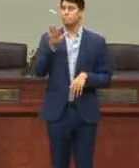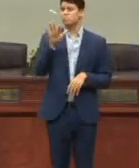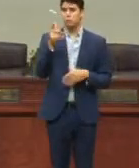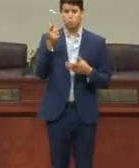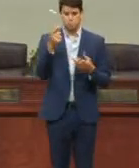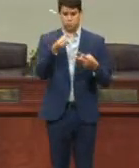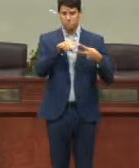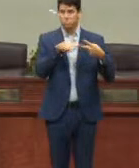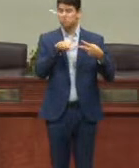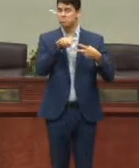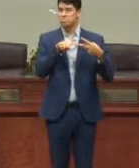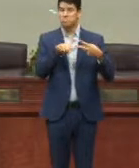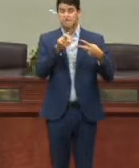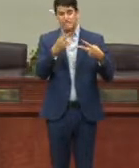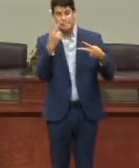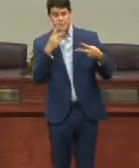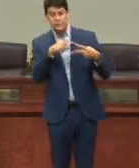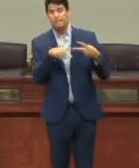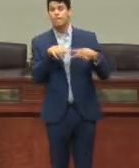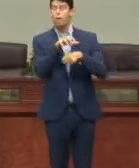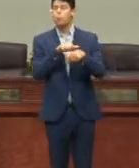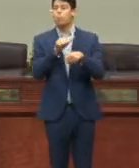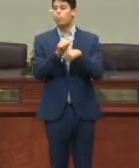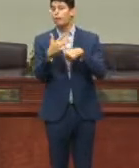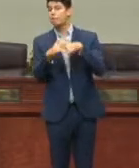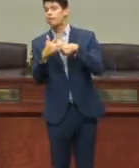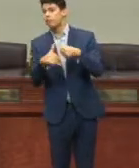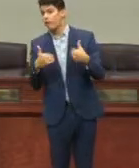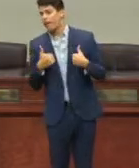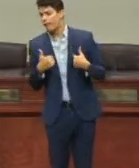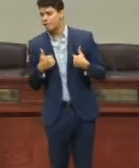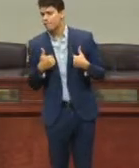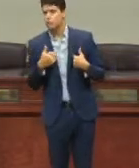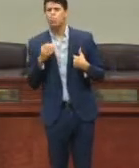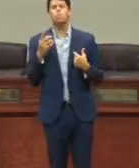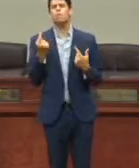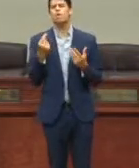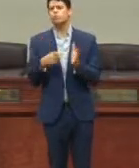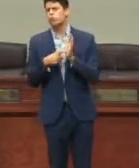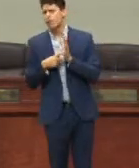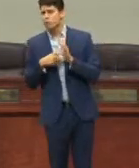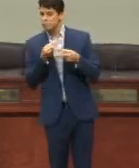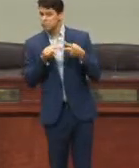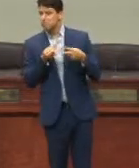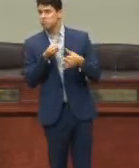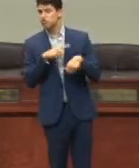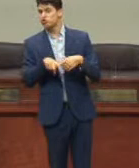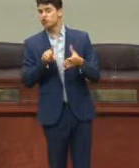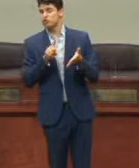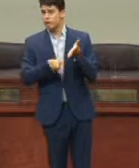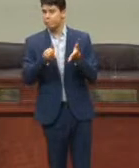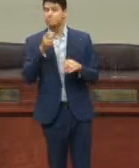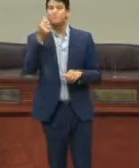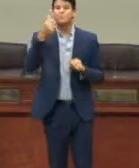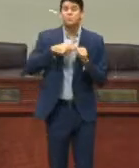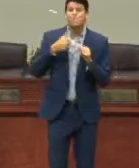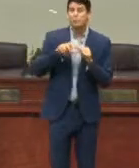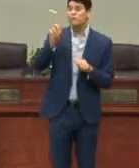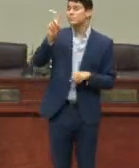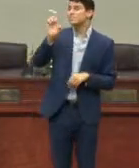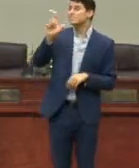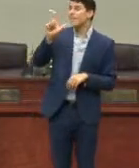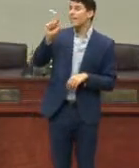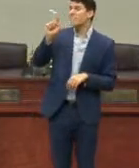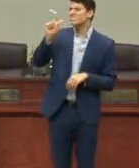to see if appointments or other requirements are necessary. The bottom line is that the Delta variant cases are on